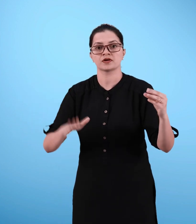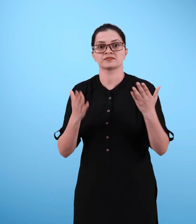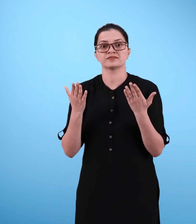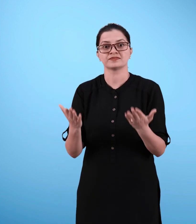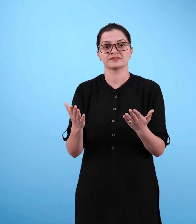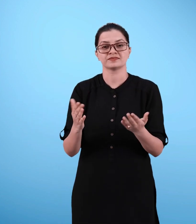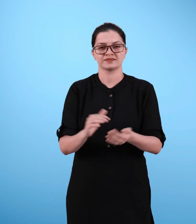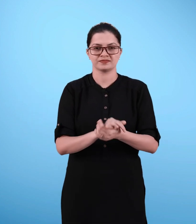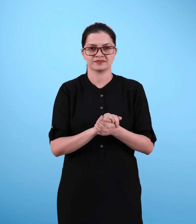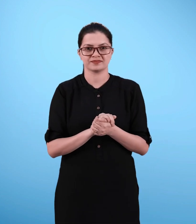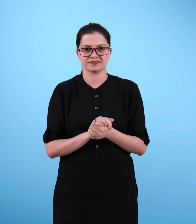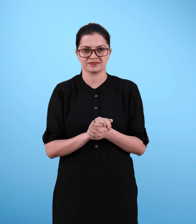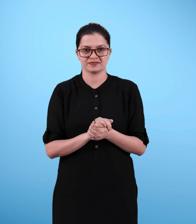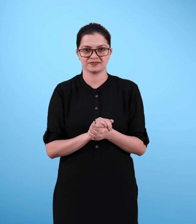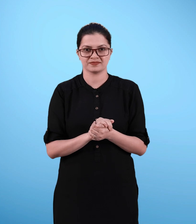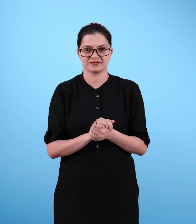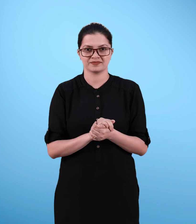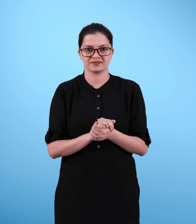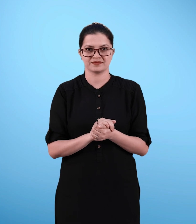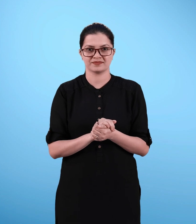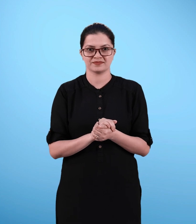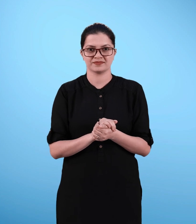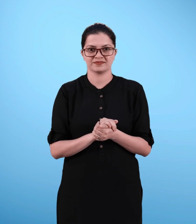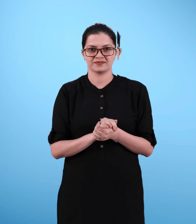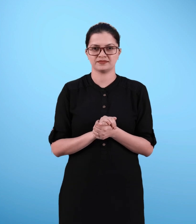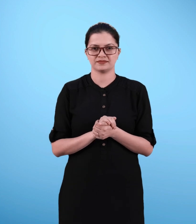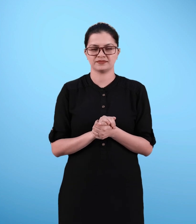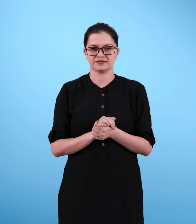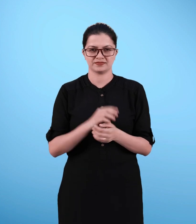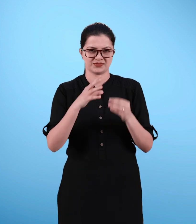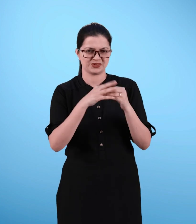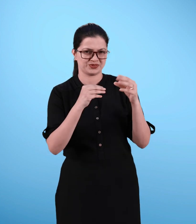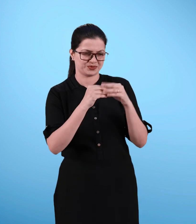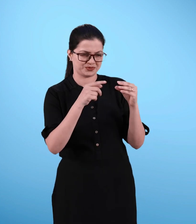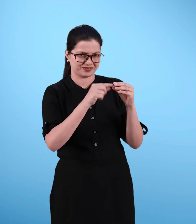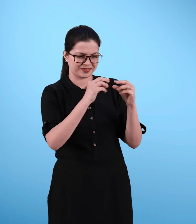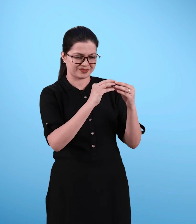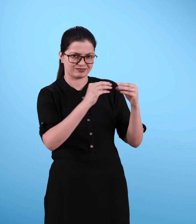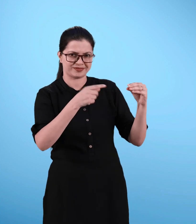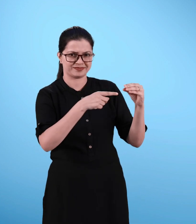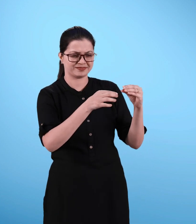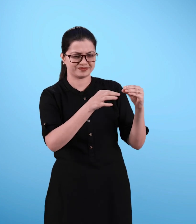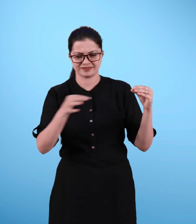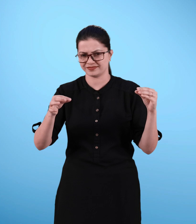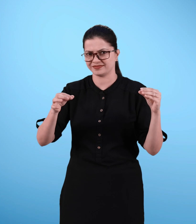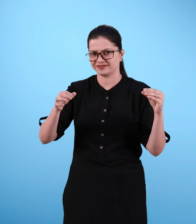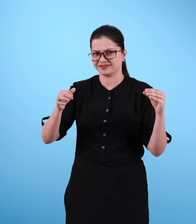brings the fibers together to form a yarn. Spinning is A hand simple spindle. device used for spinning is a